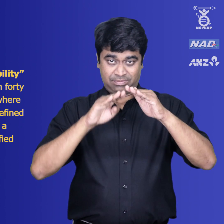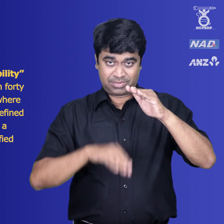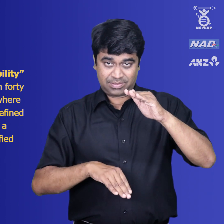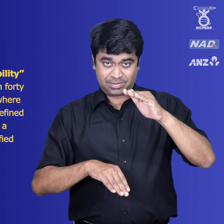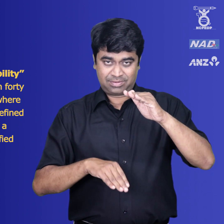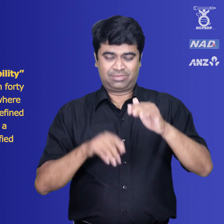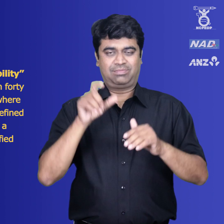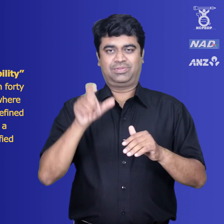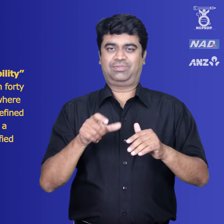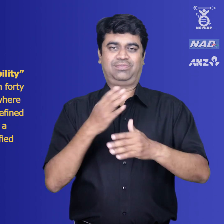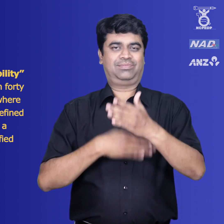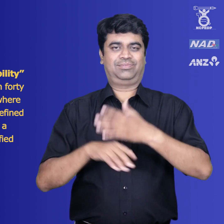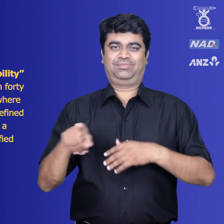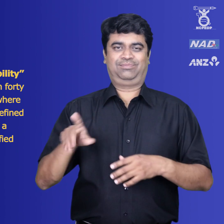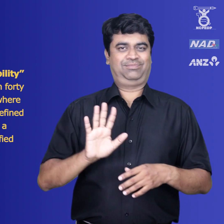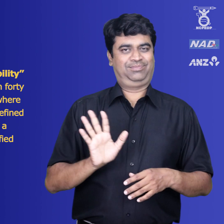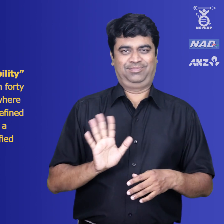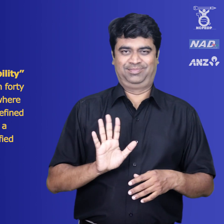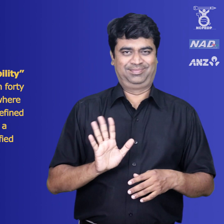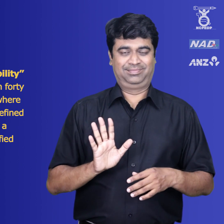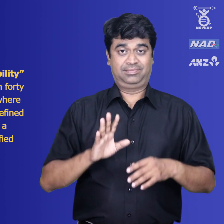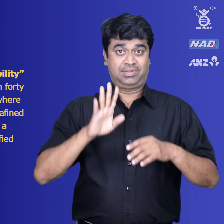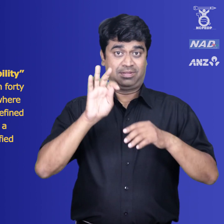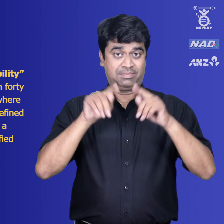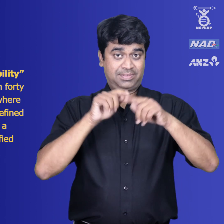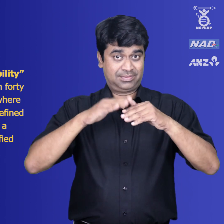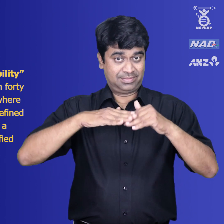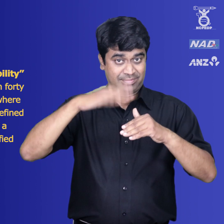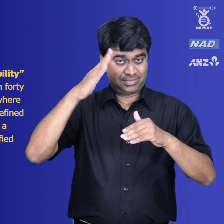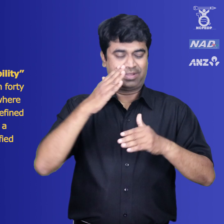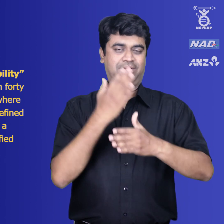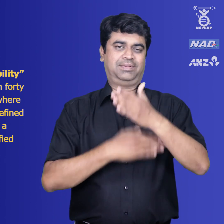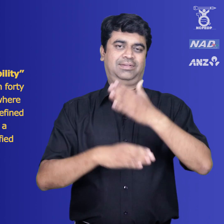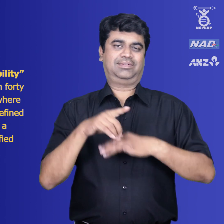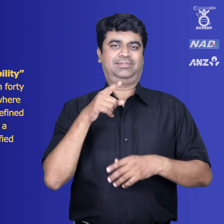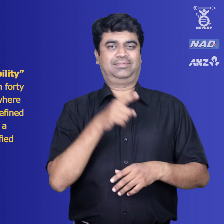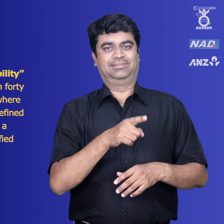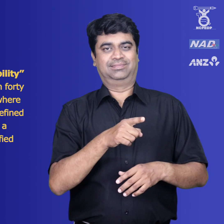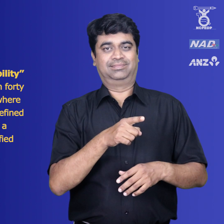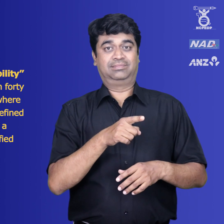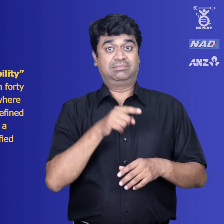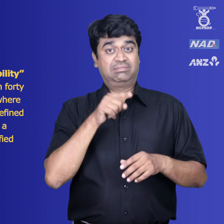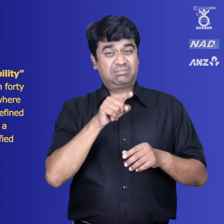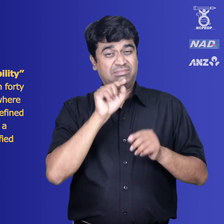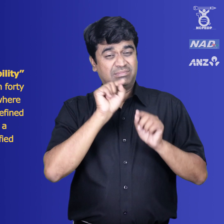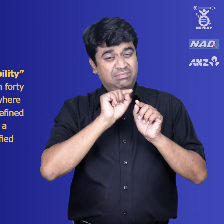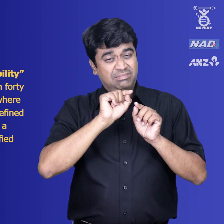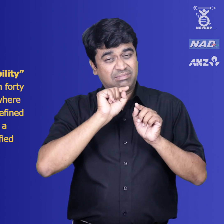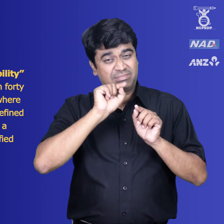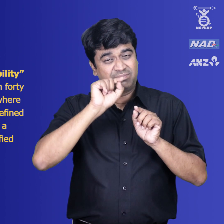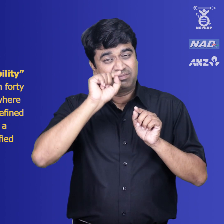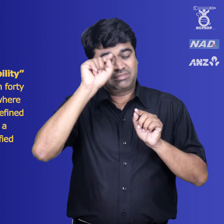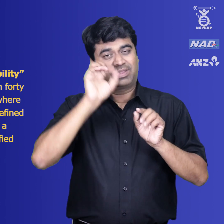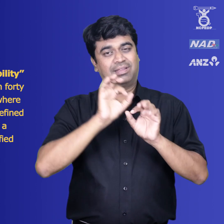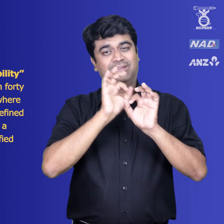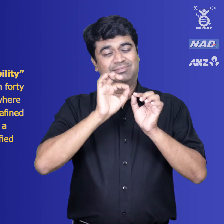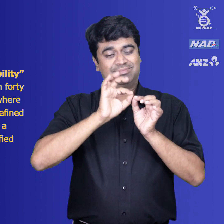where specified disability has not been defined in measurable terms, and includes a person with disability